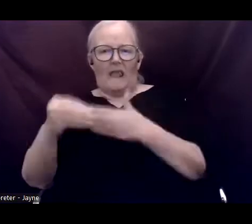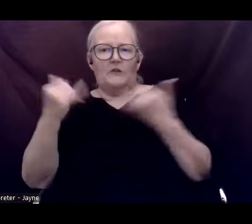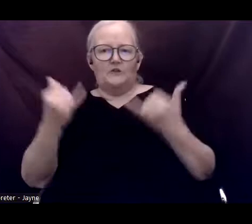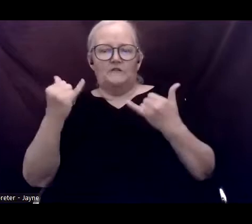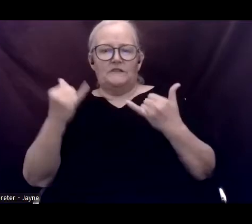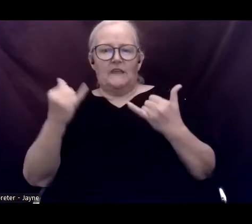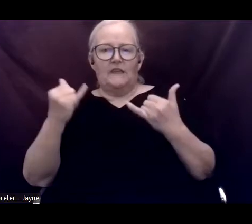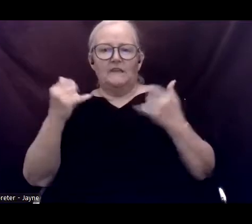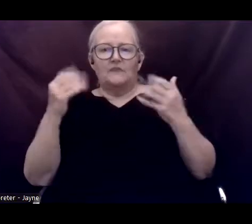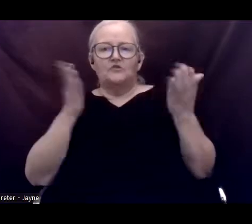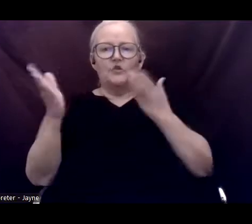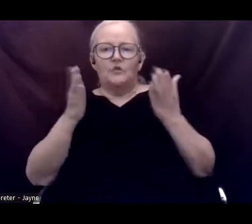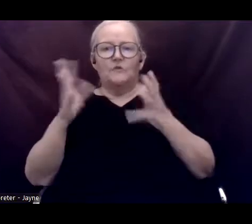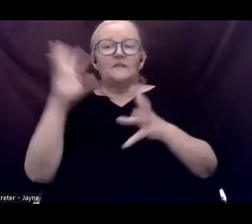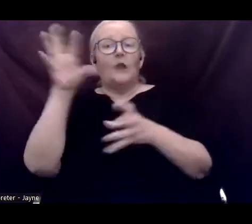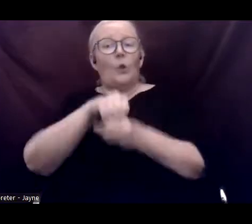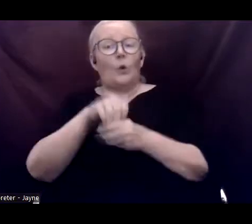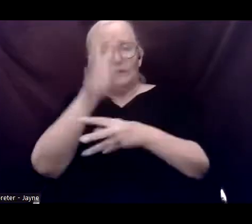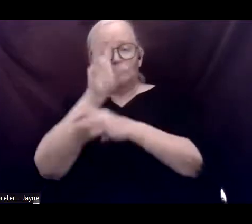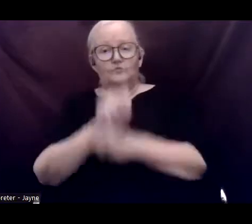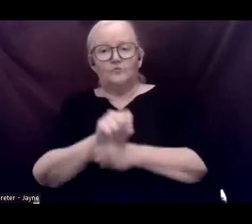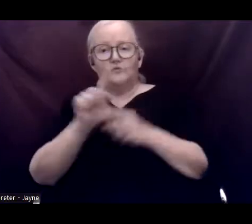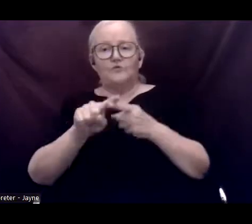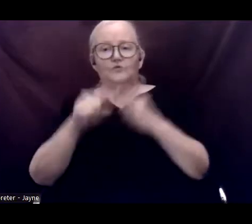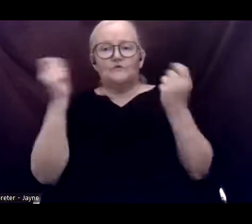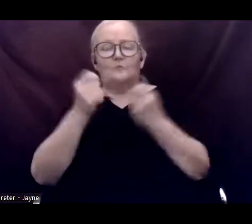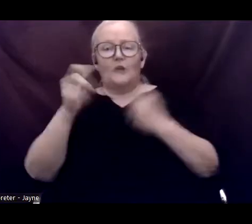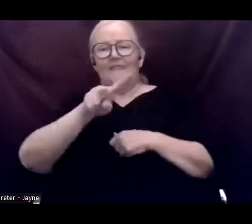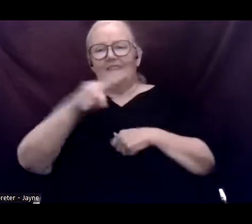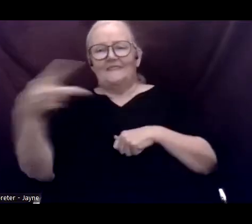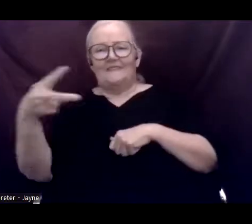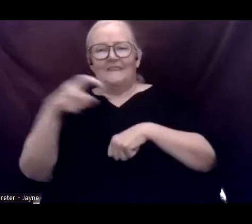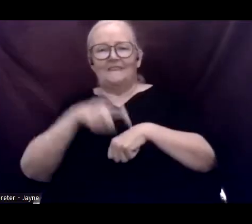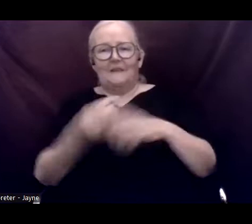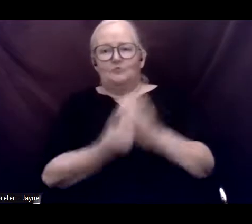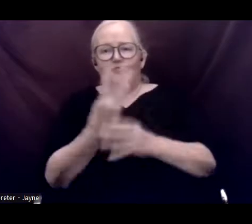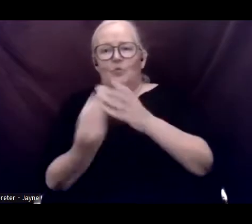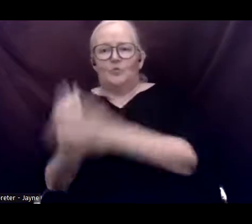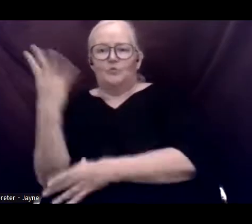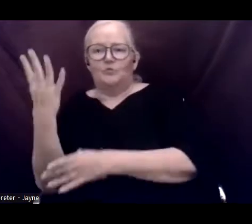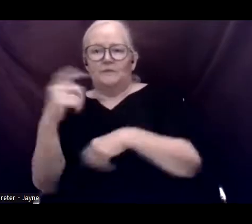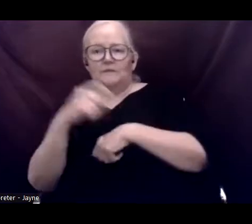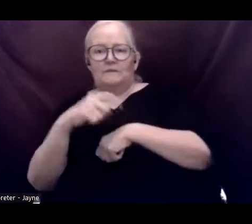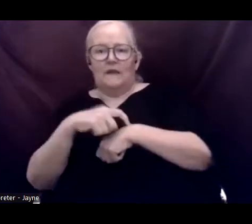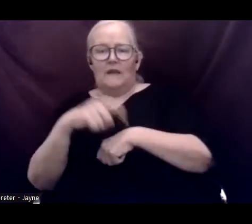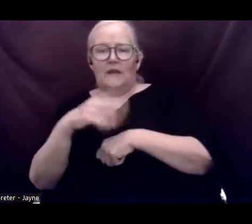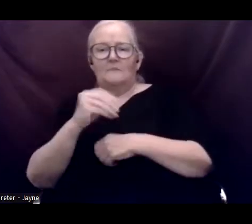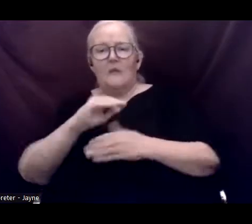ritual celebrating this second blossoming of spring and renewed abundant